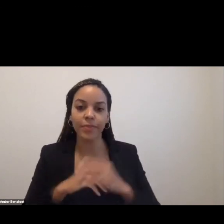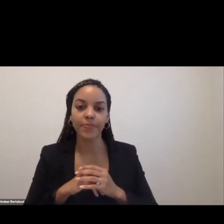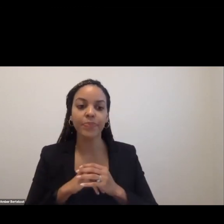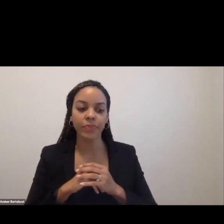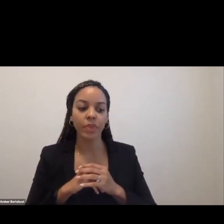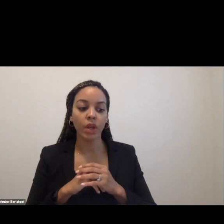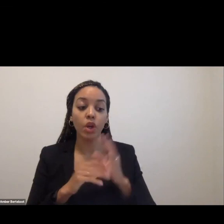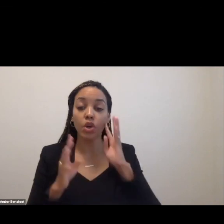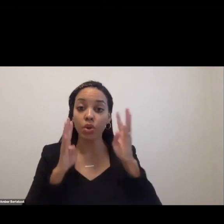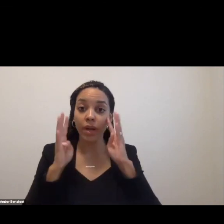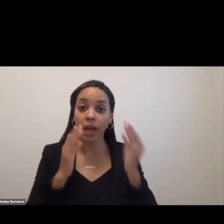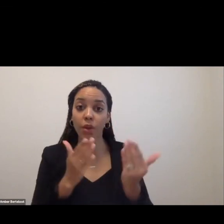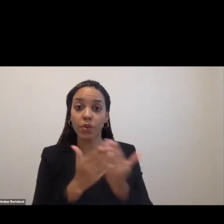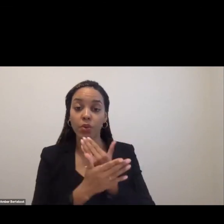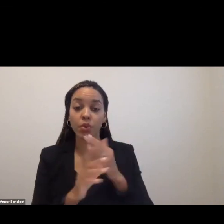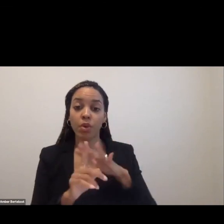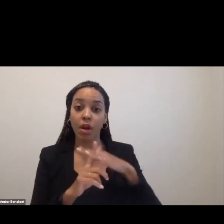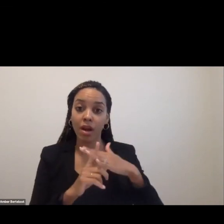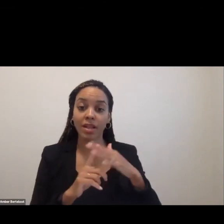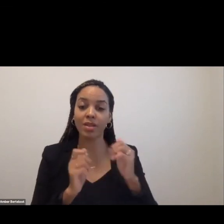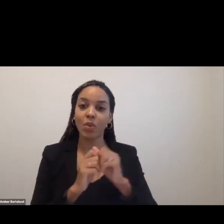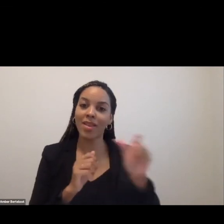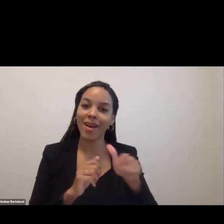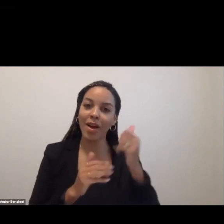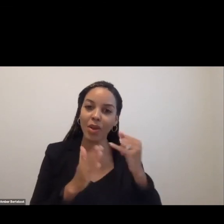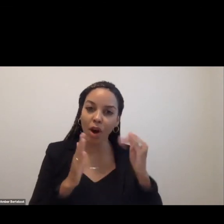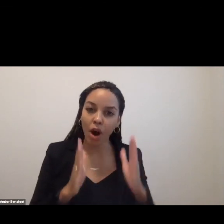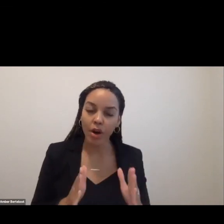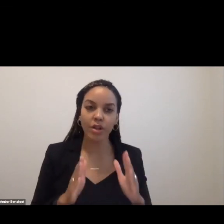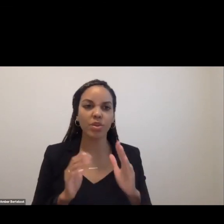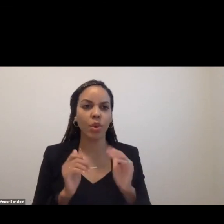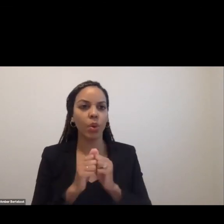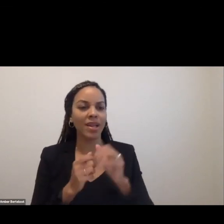contacts either with other artists or with a specific environment.